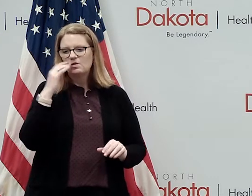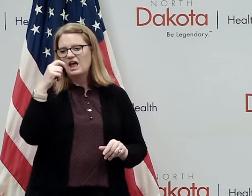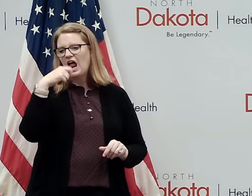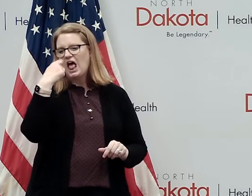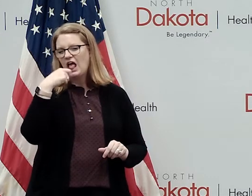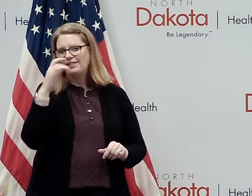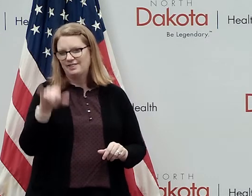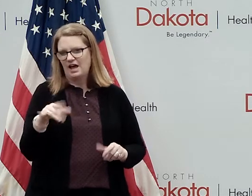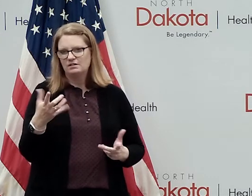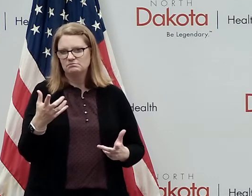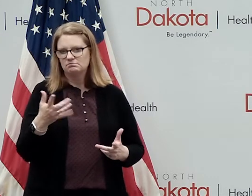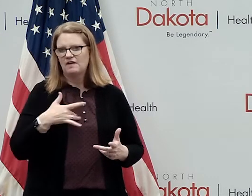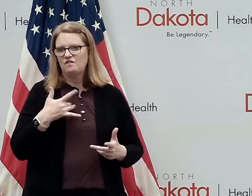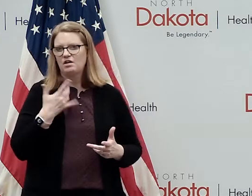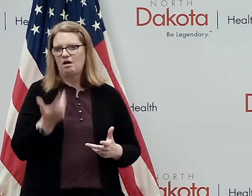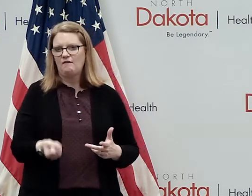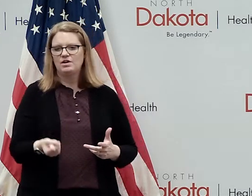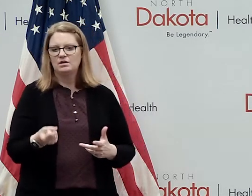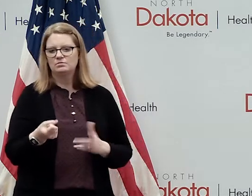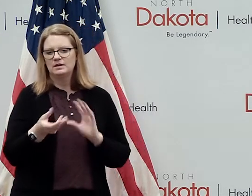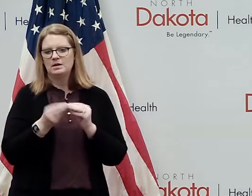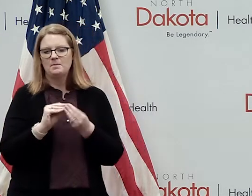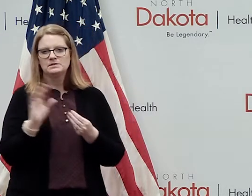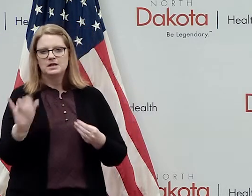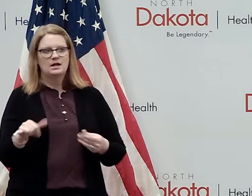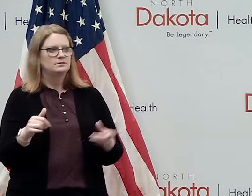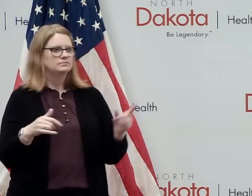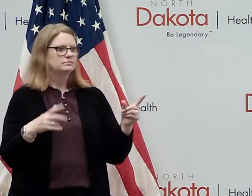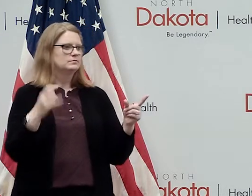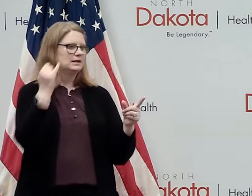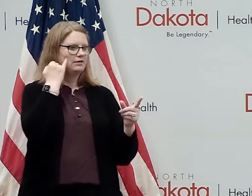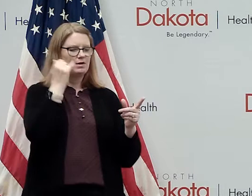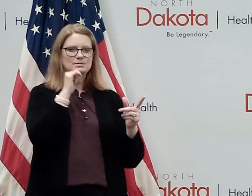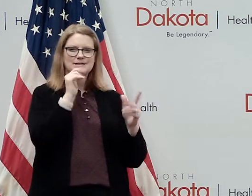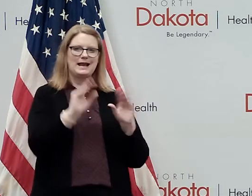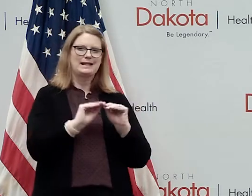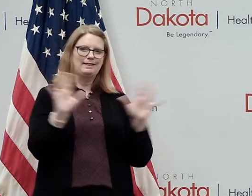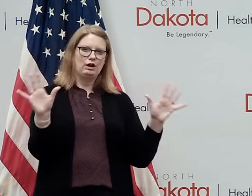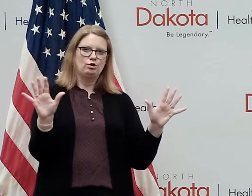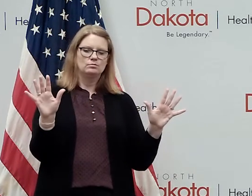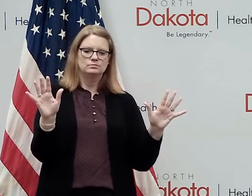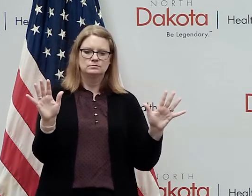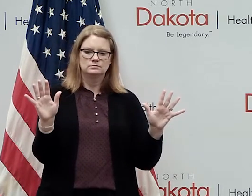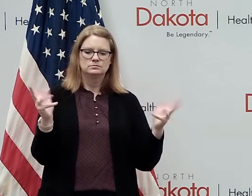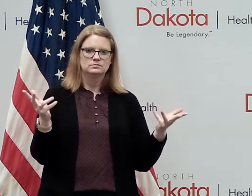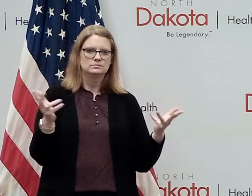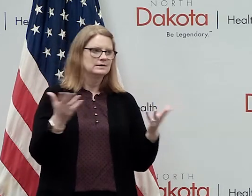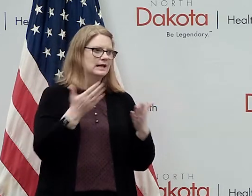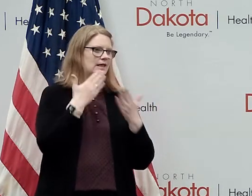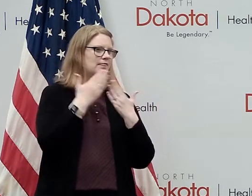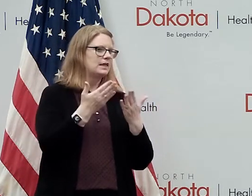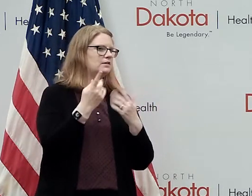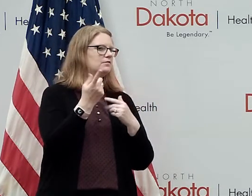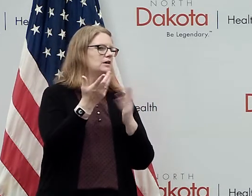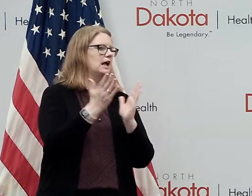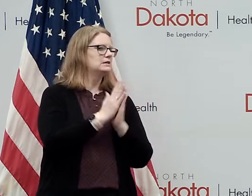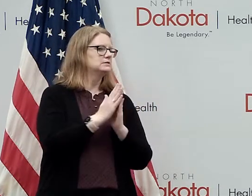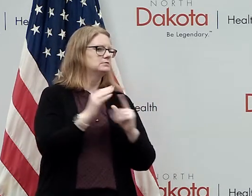So we feel very confident about that. And so again, if I was unclear about that earlier, thanks for asking that clarifying